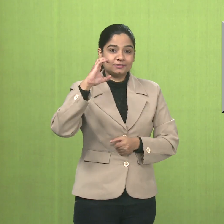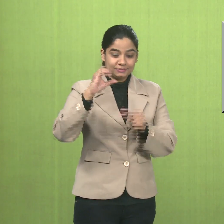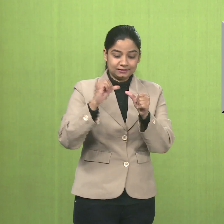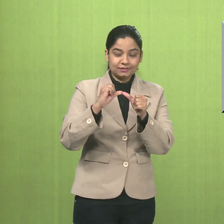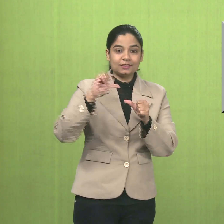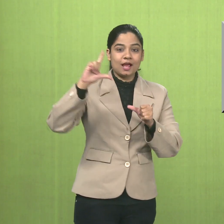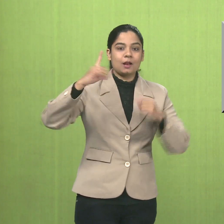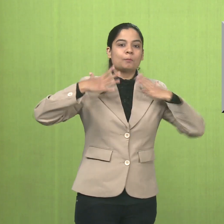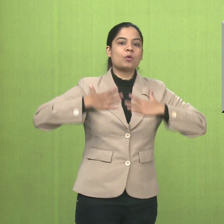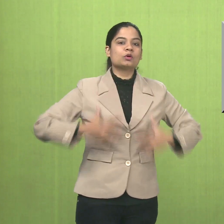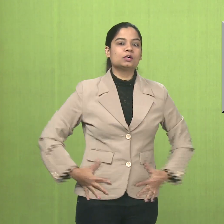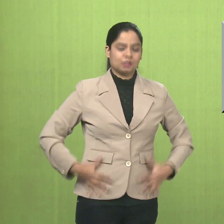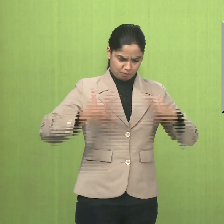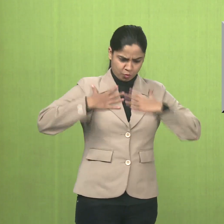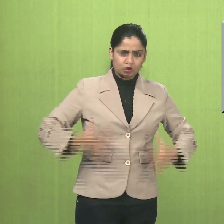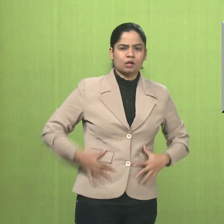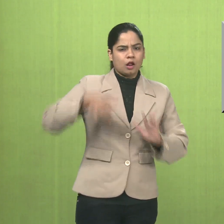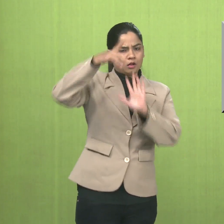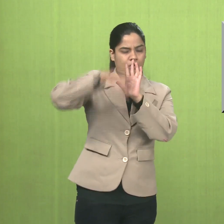Physical, relating to the body.